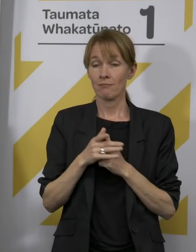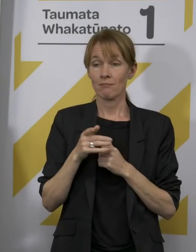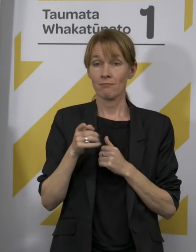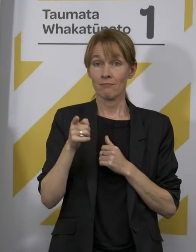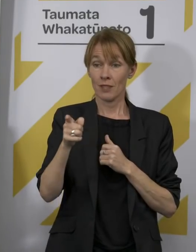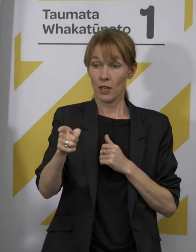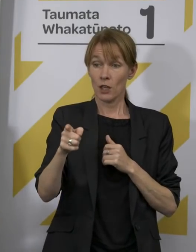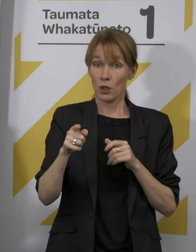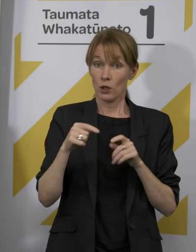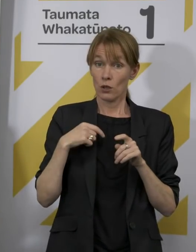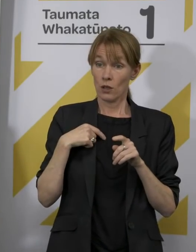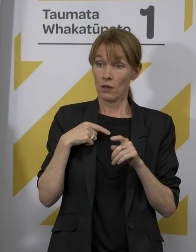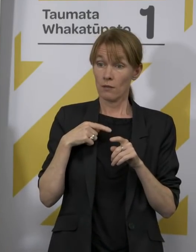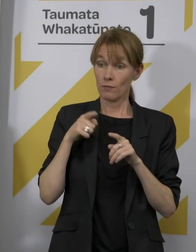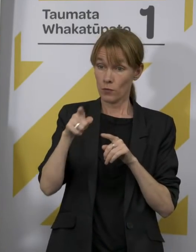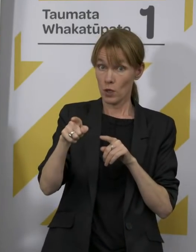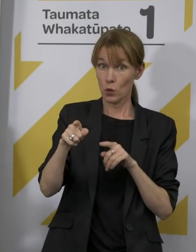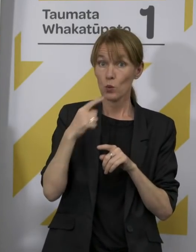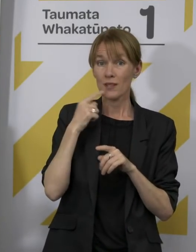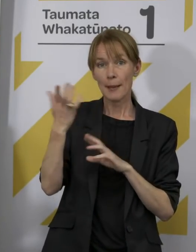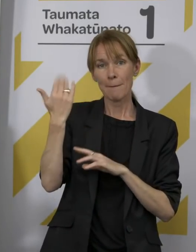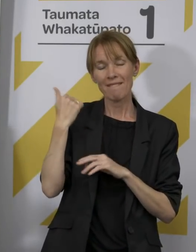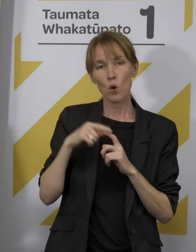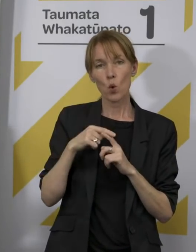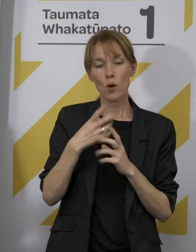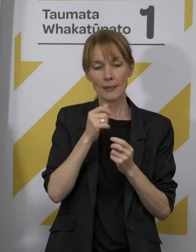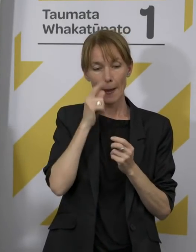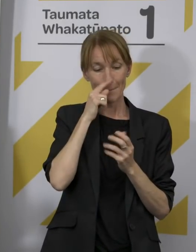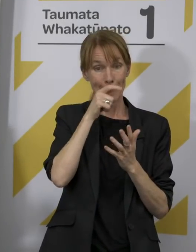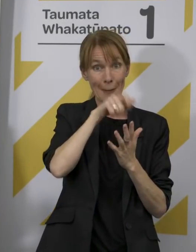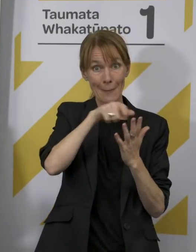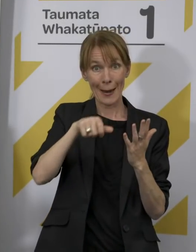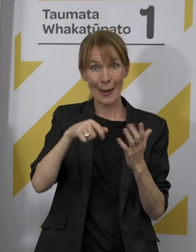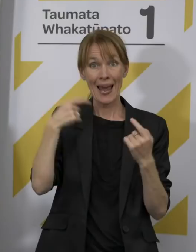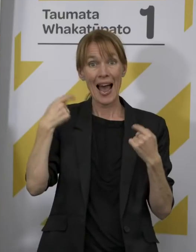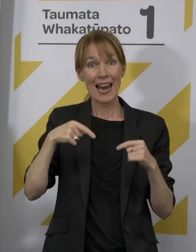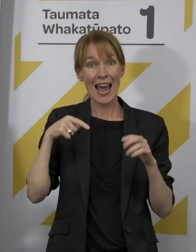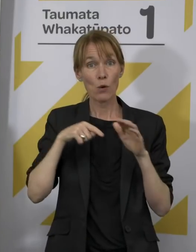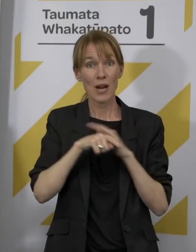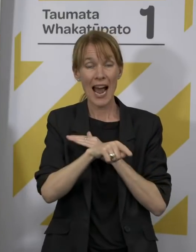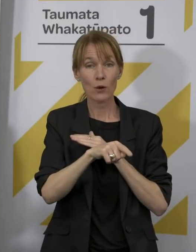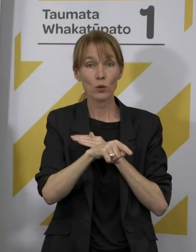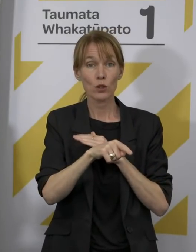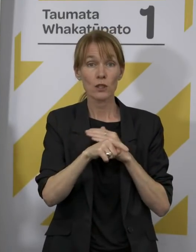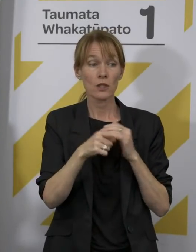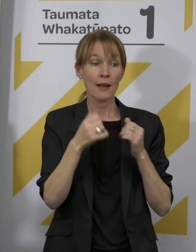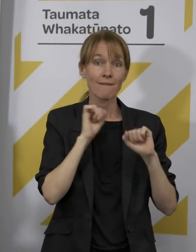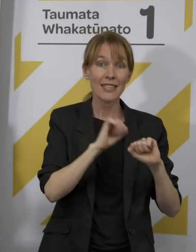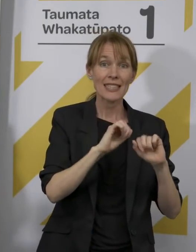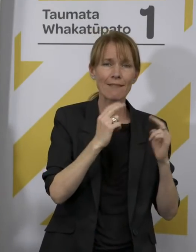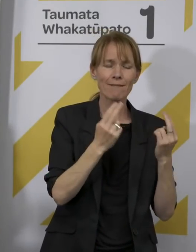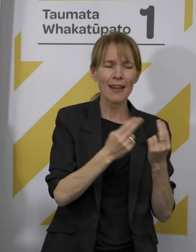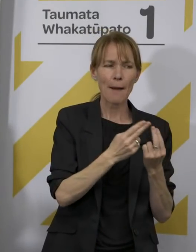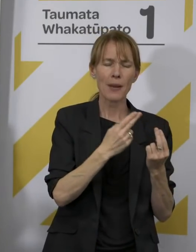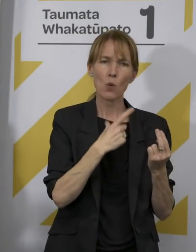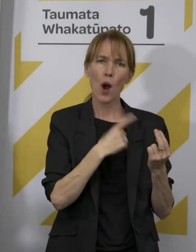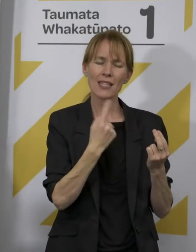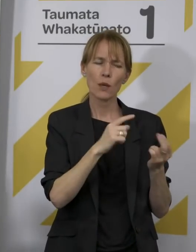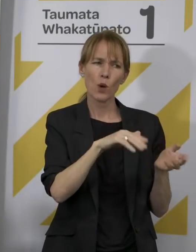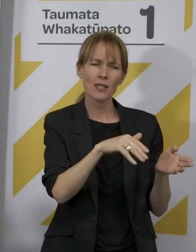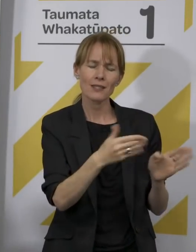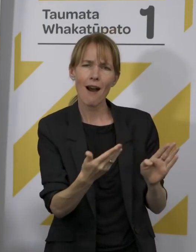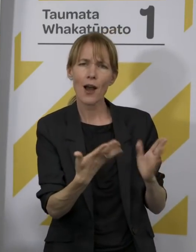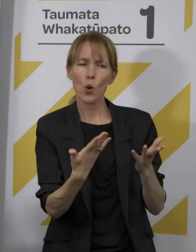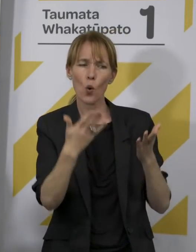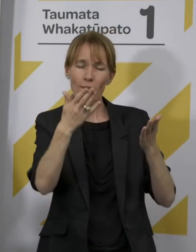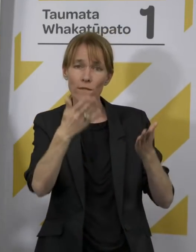Do you find the fact that you haven't been told or you don't know, do you think that is acceptable? Look. And if